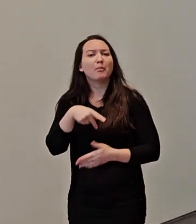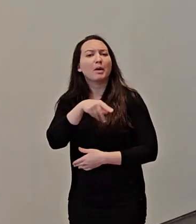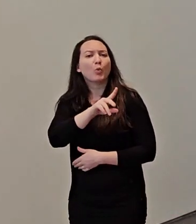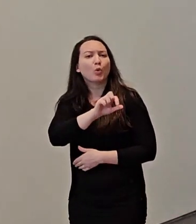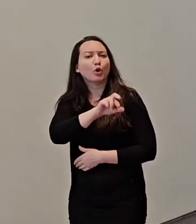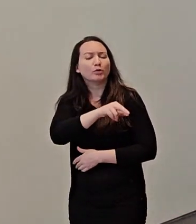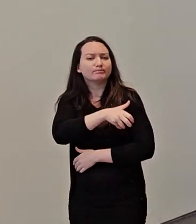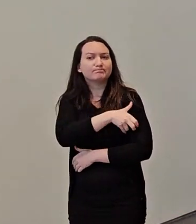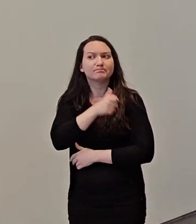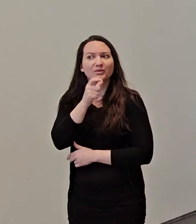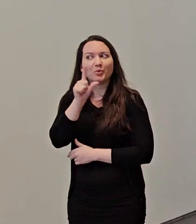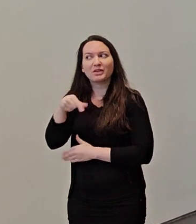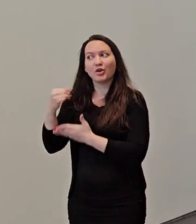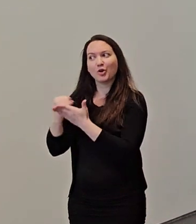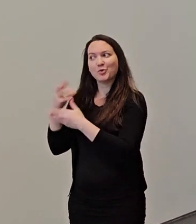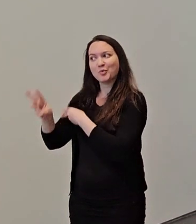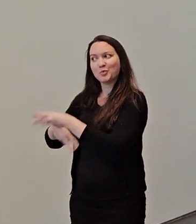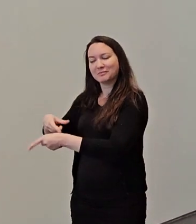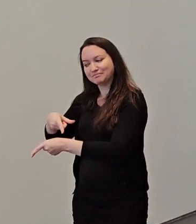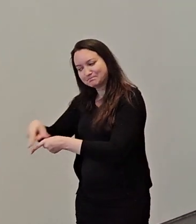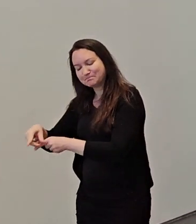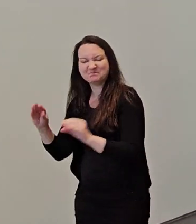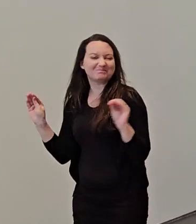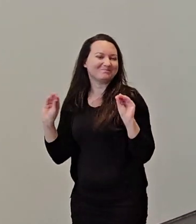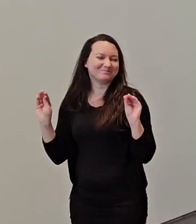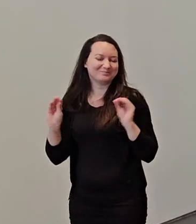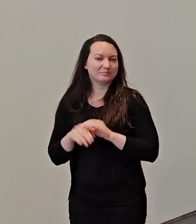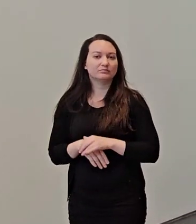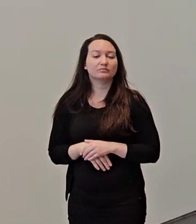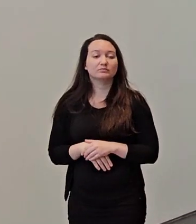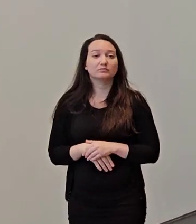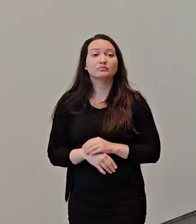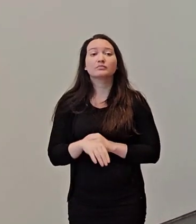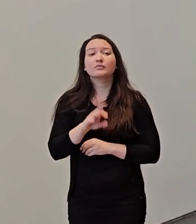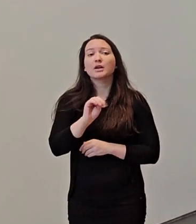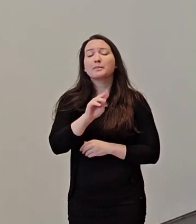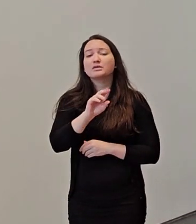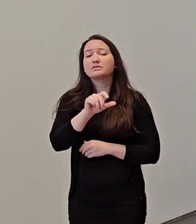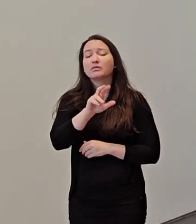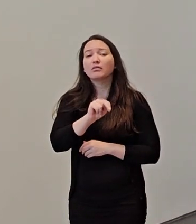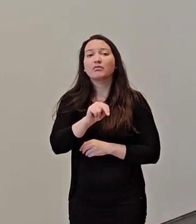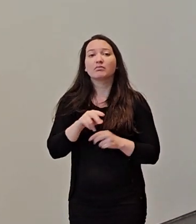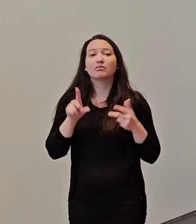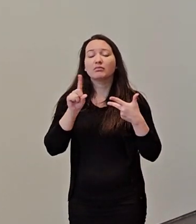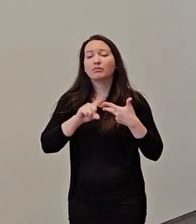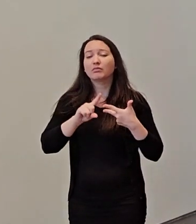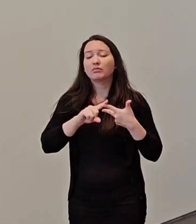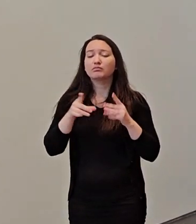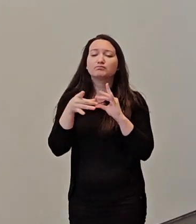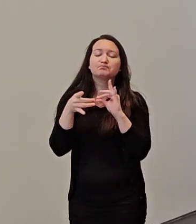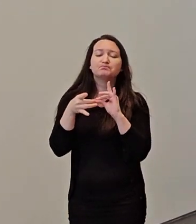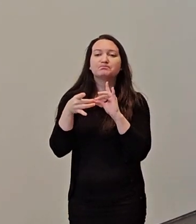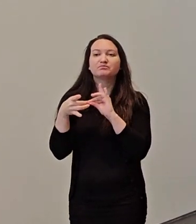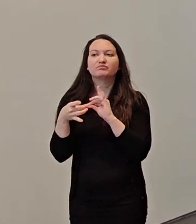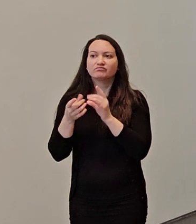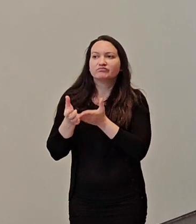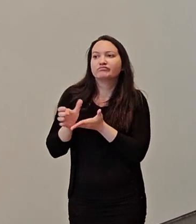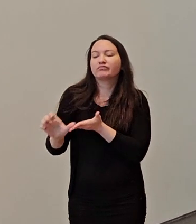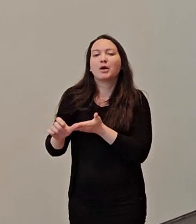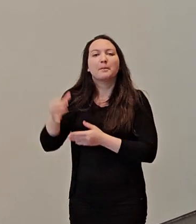either. Musson makes a quick quip in Caveman Days relating to the pushing out of buffalo from their